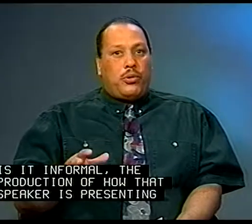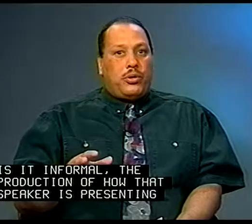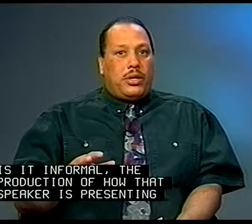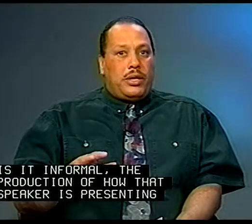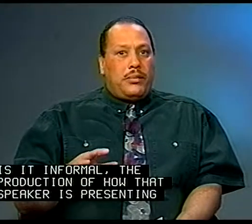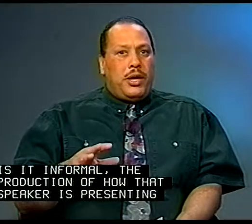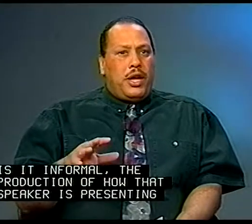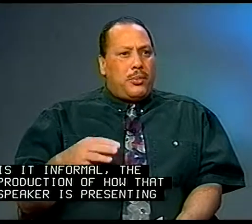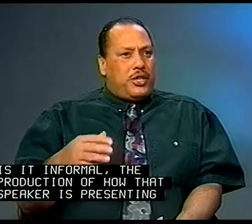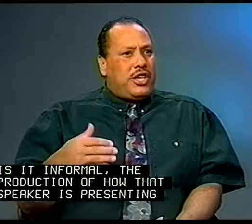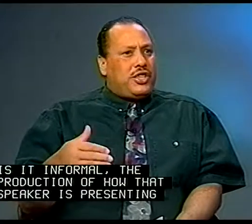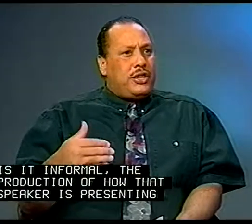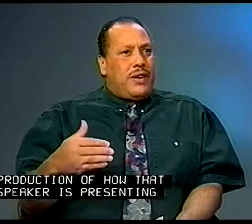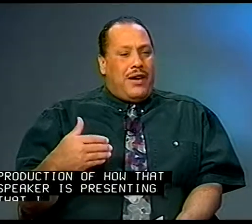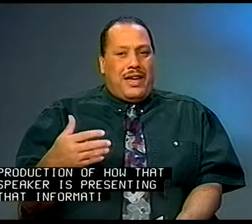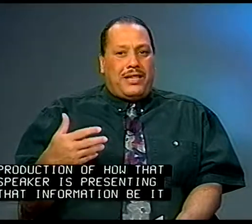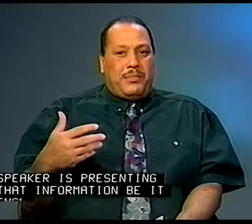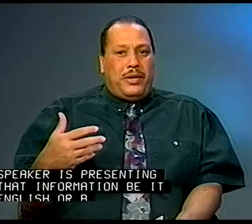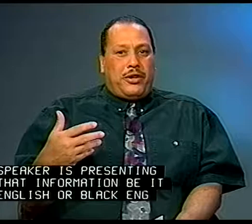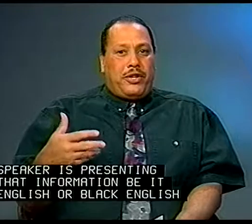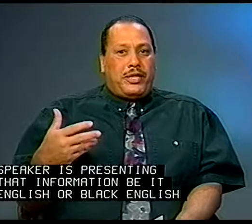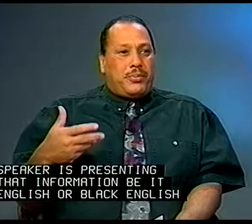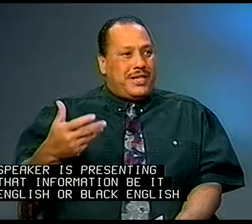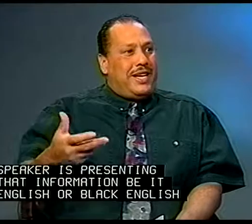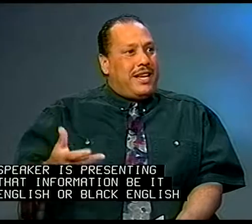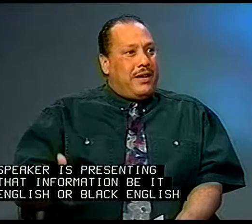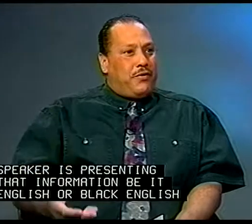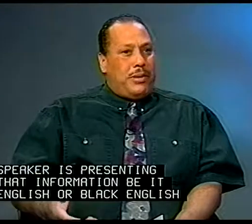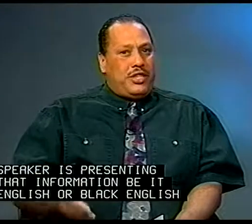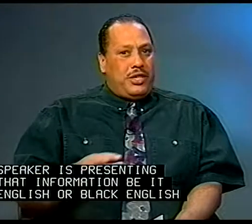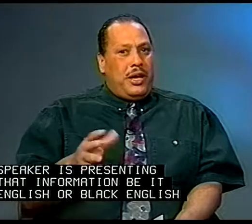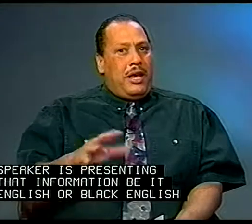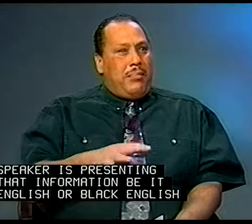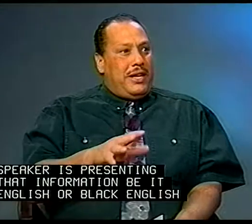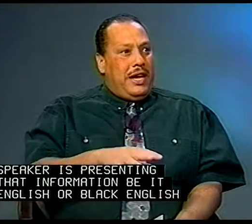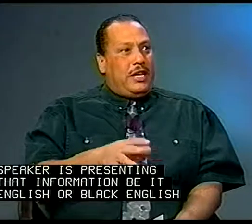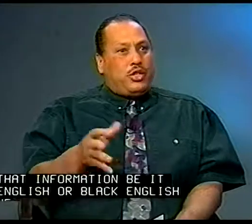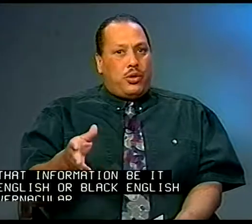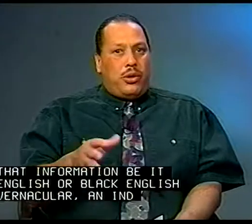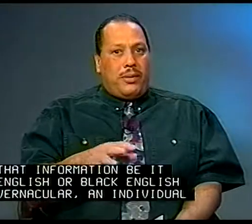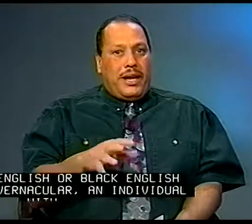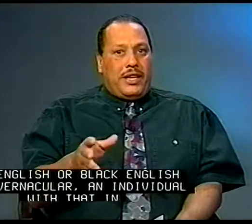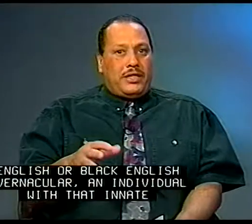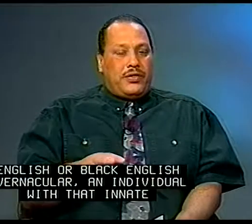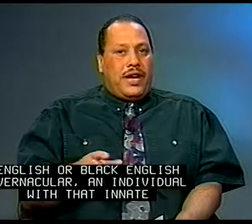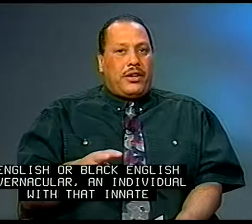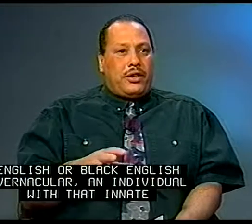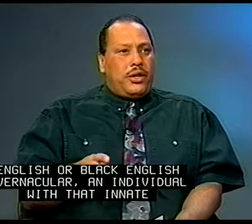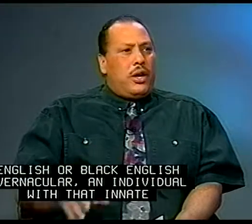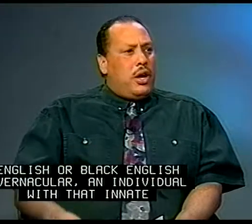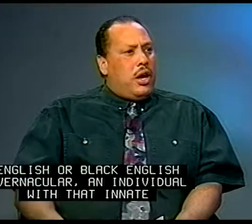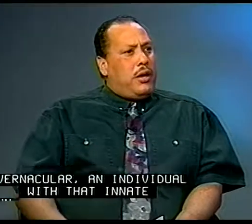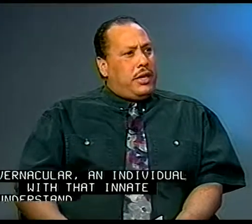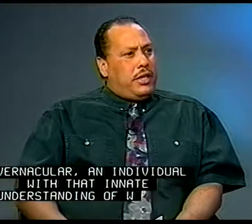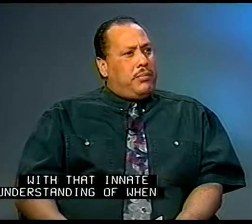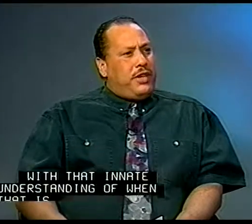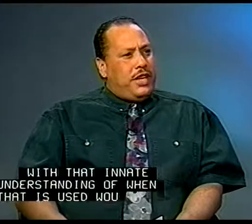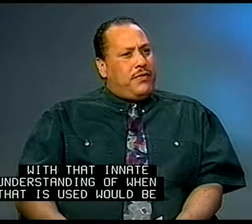informal? The production of how that speaker is presenting that information, be it English or Black English vernacular, and an